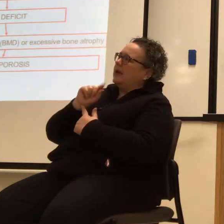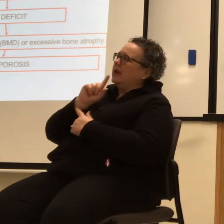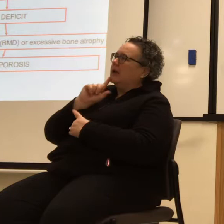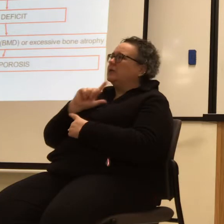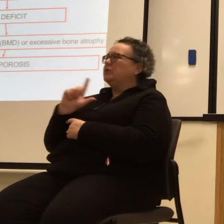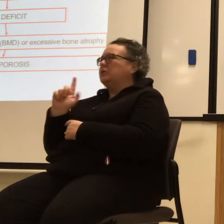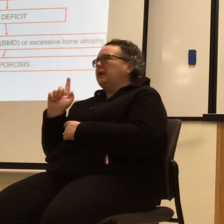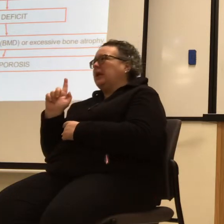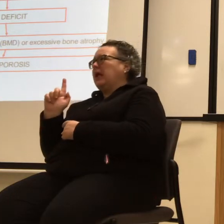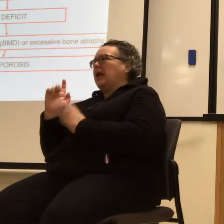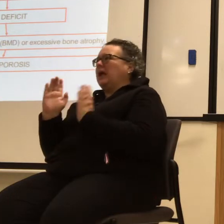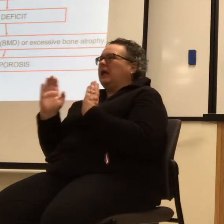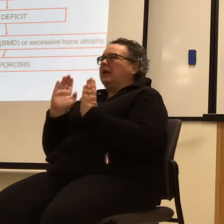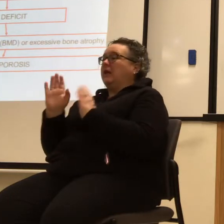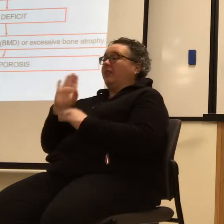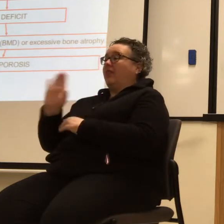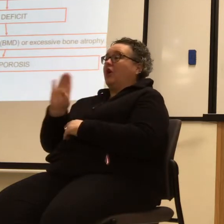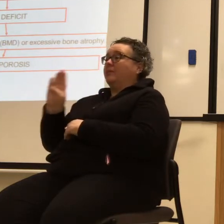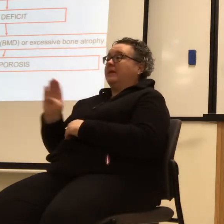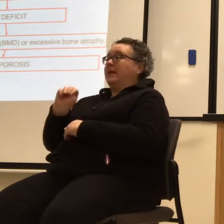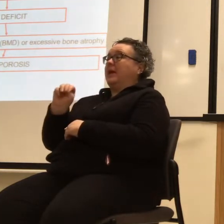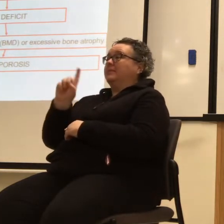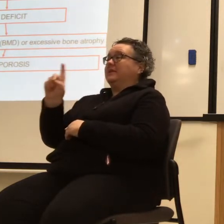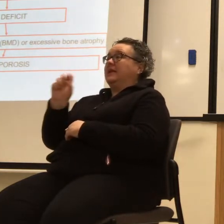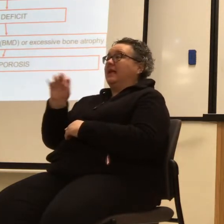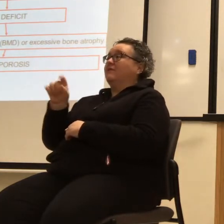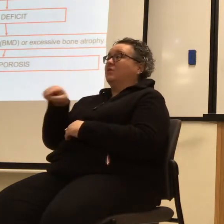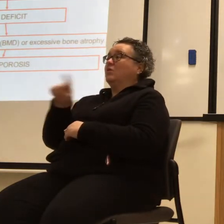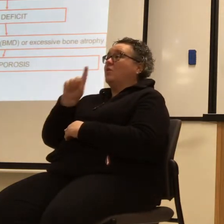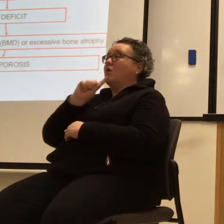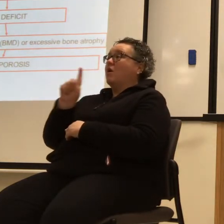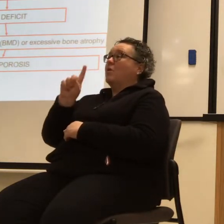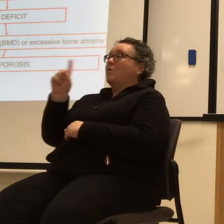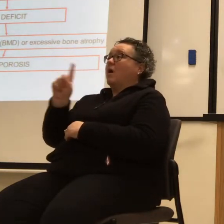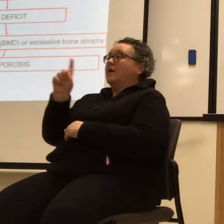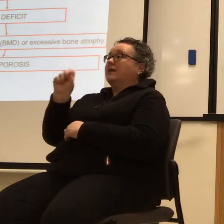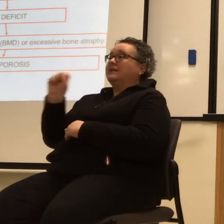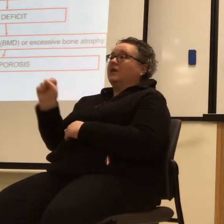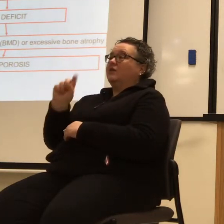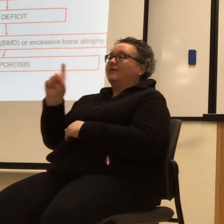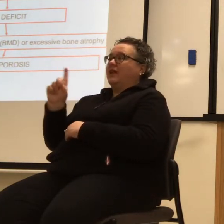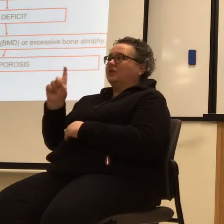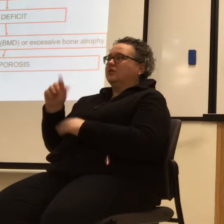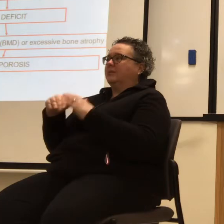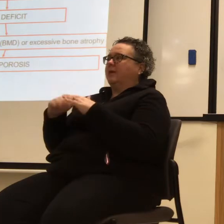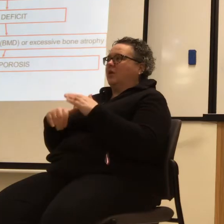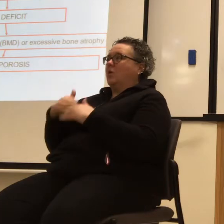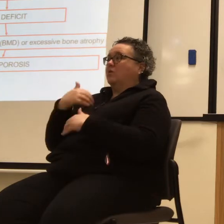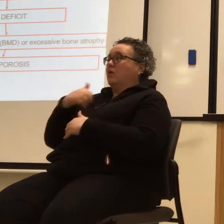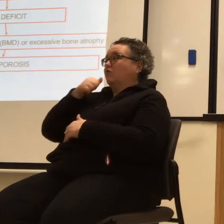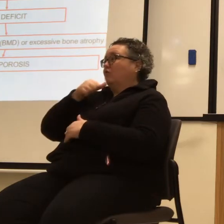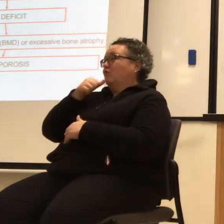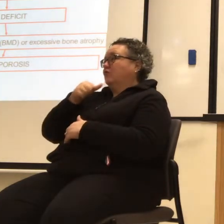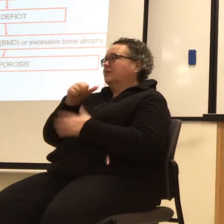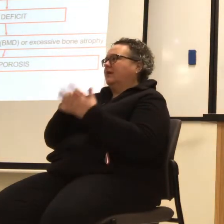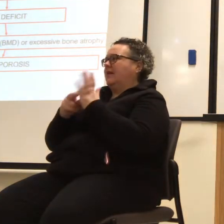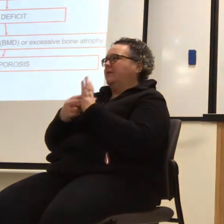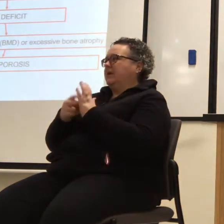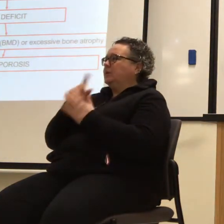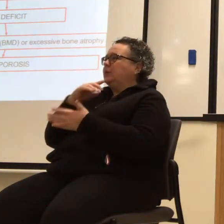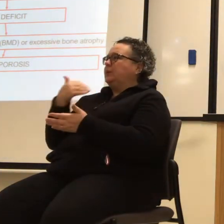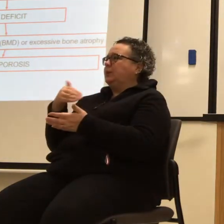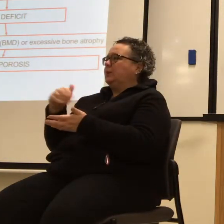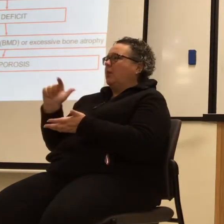whatever their BMD is on average, if you're 1 standard deviation below young girls, that's considered